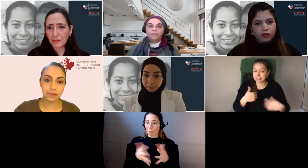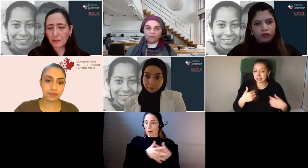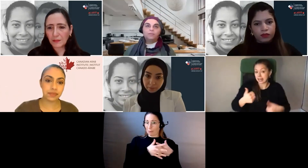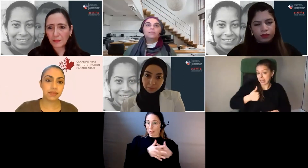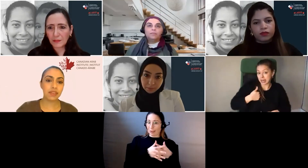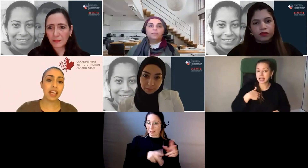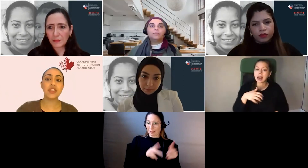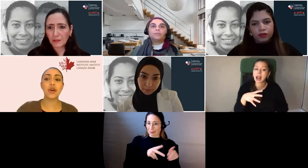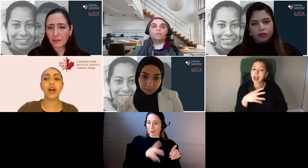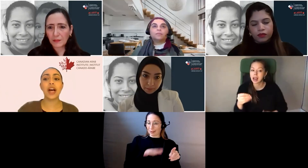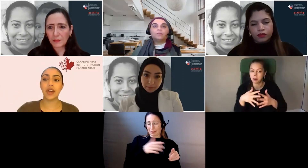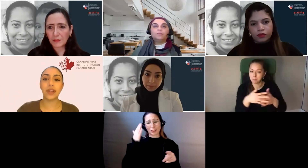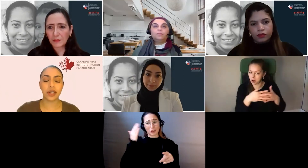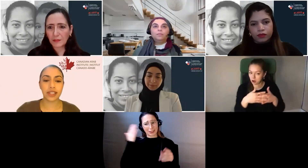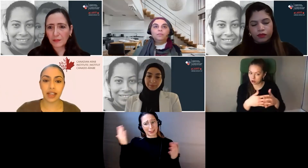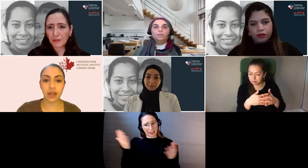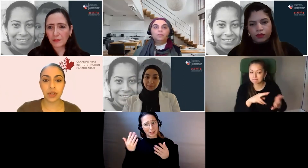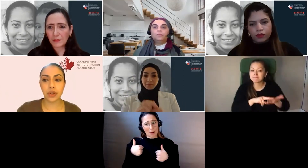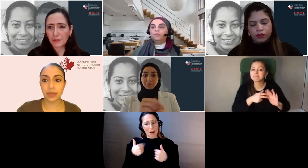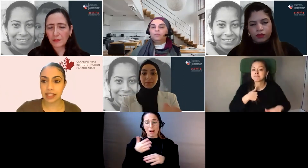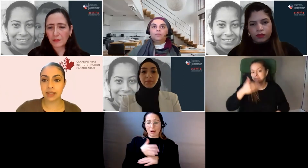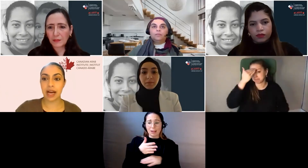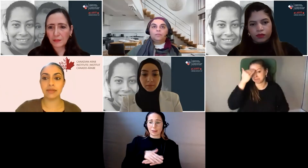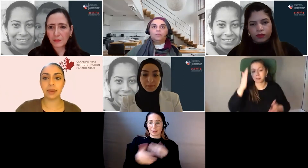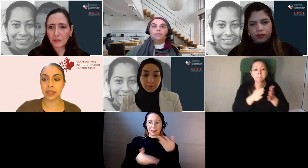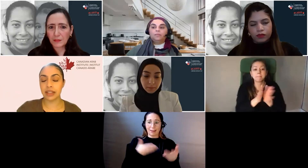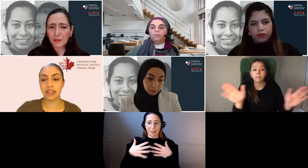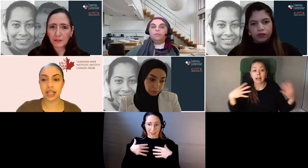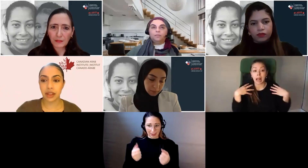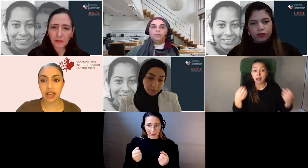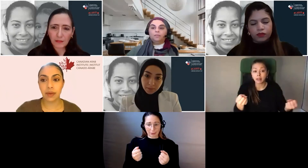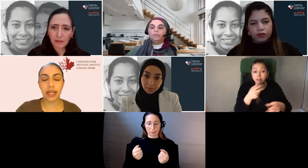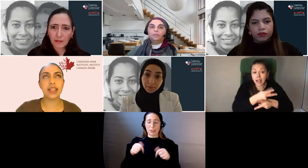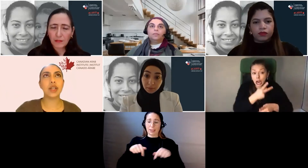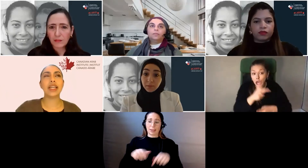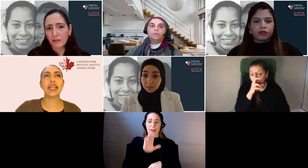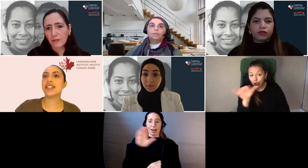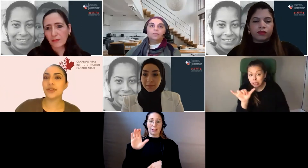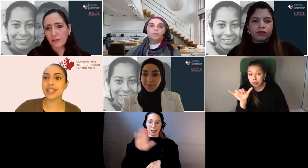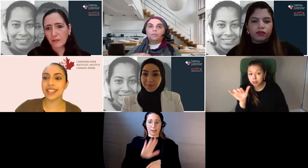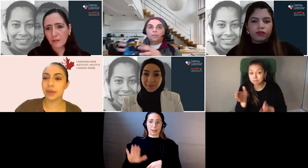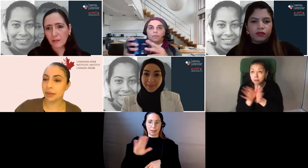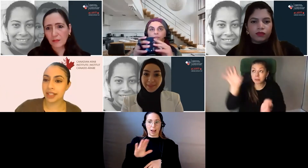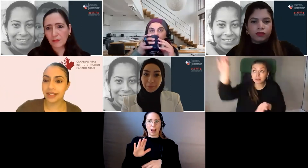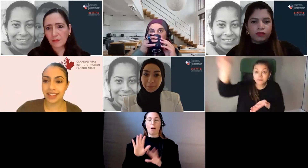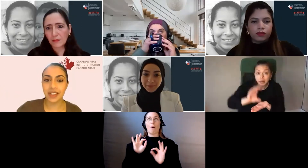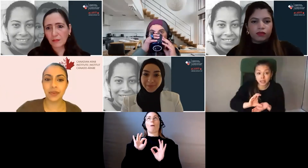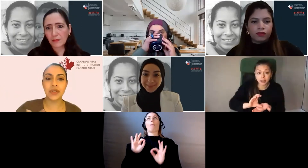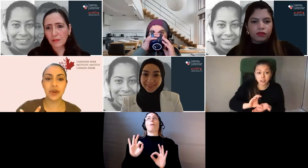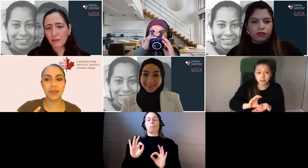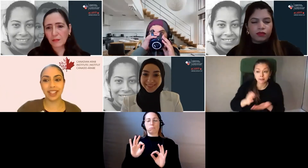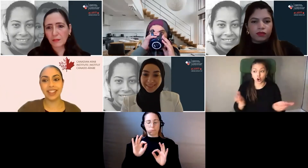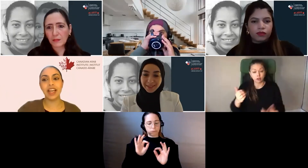healthcare. And so I know here in Canada, we're so blessed to have publicly funded healthcare, but is it really publicly funded